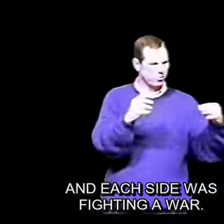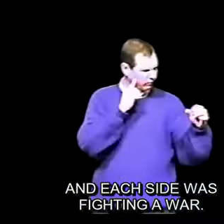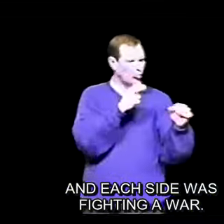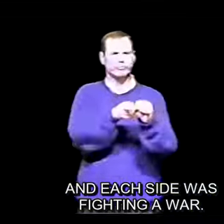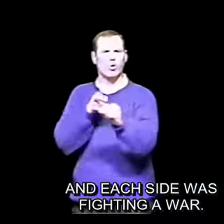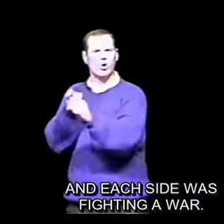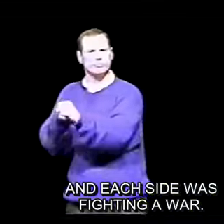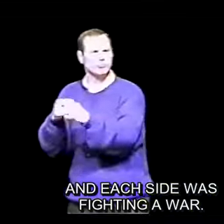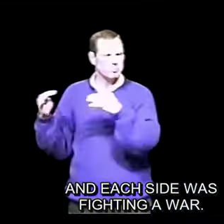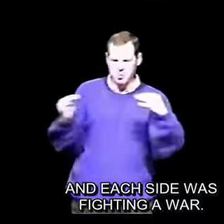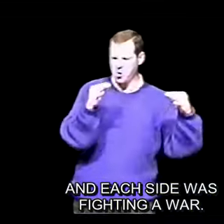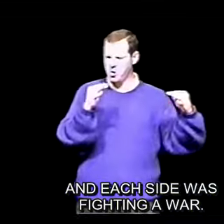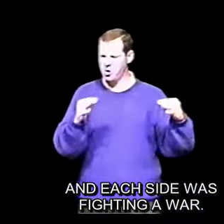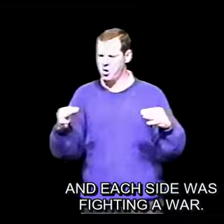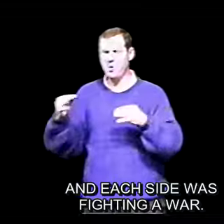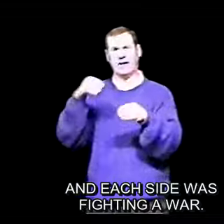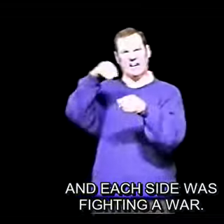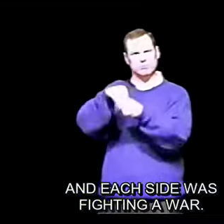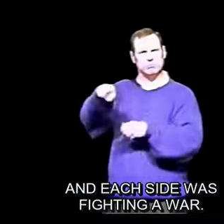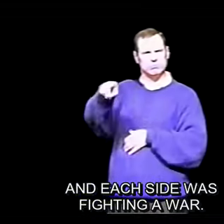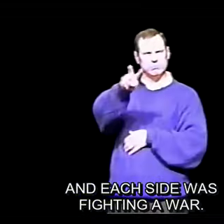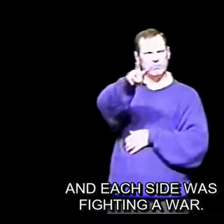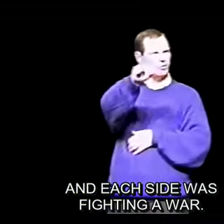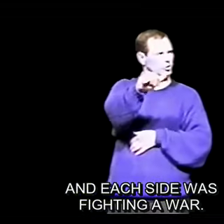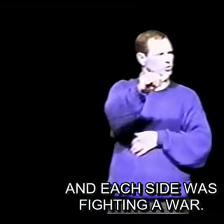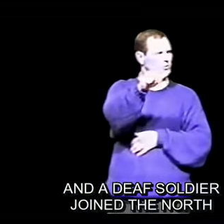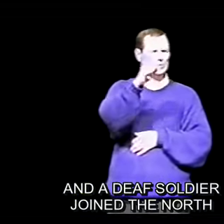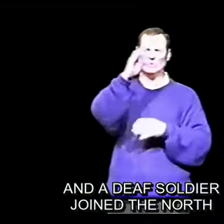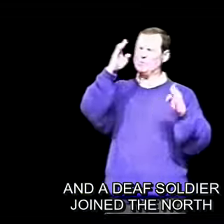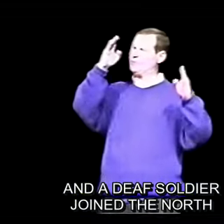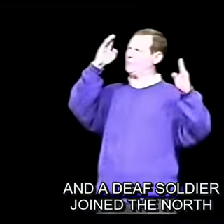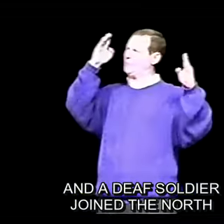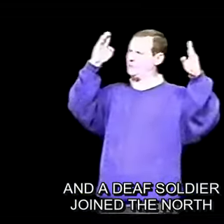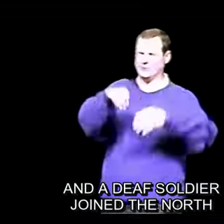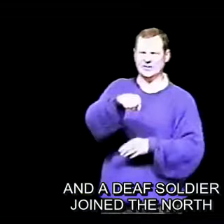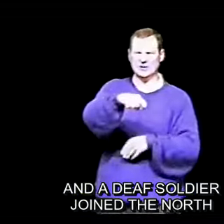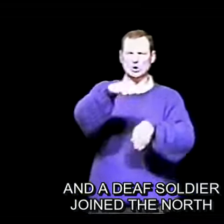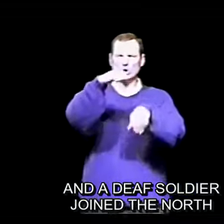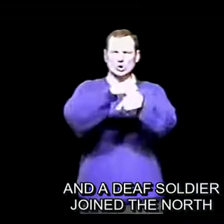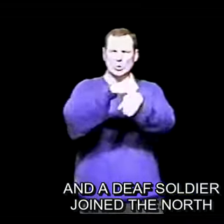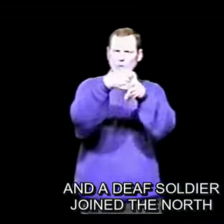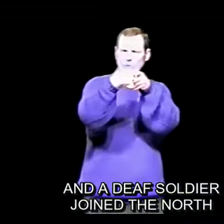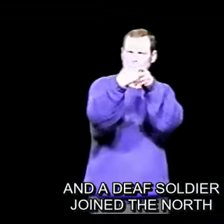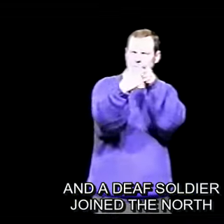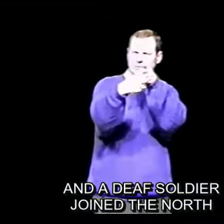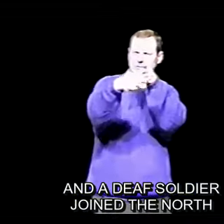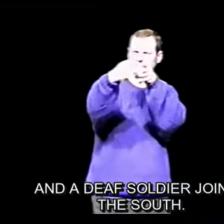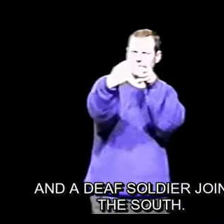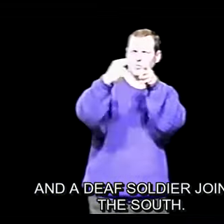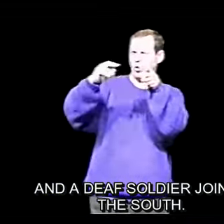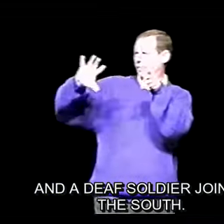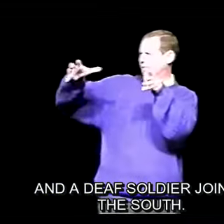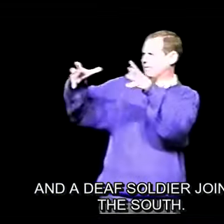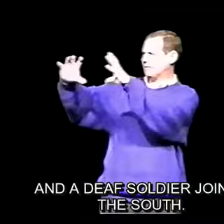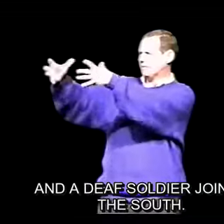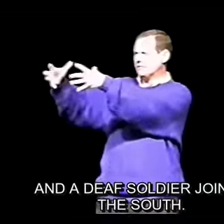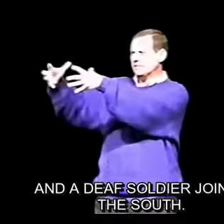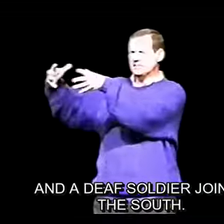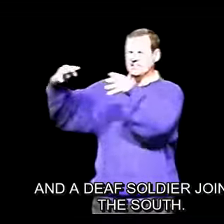a war. And a deaf soldier joined the North, and a deaf soldier joined the South. They